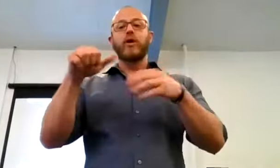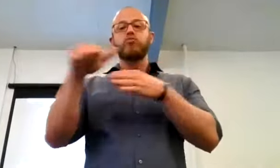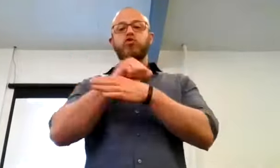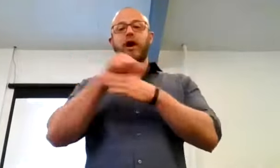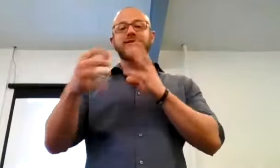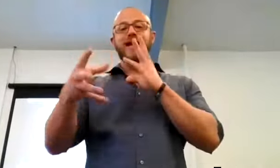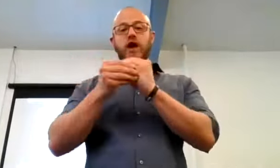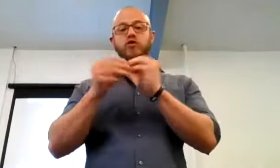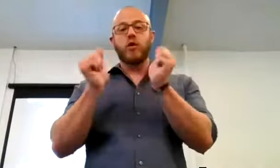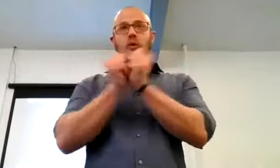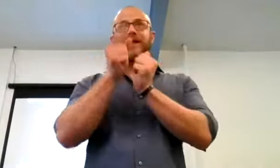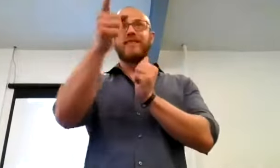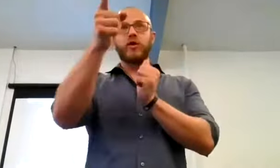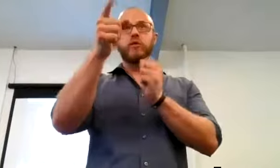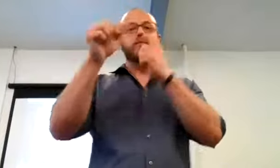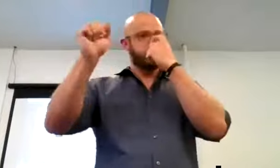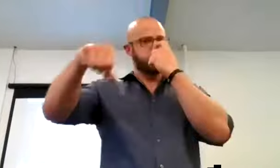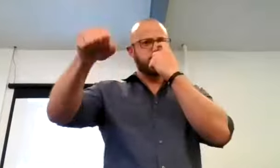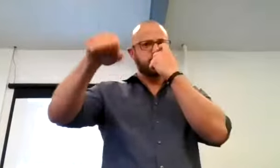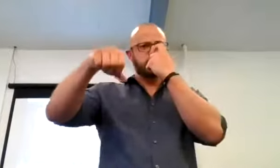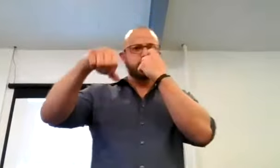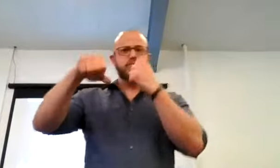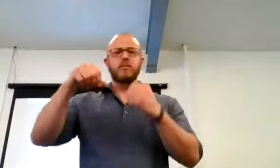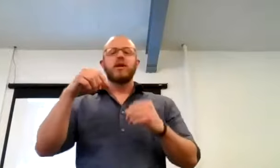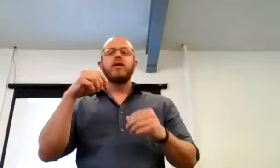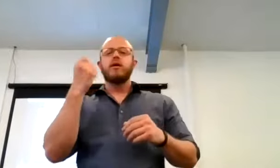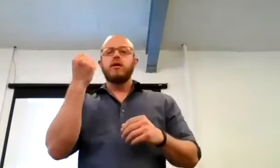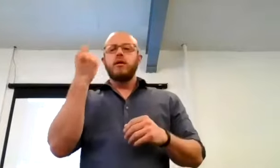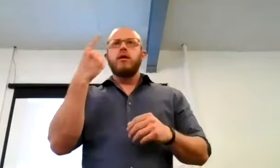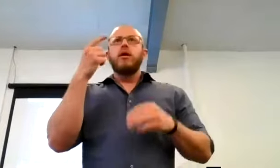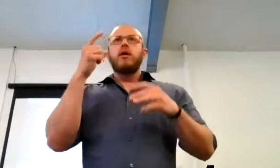So the question was, is it possible to add in practicing with